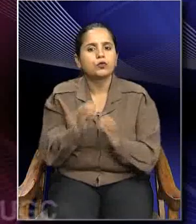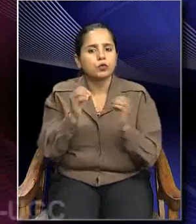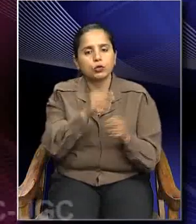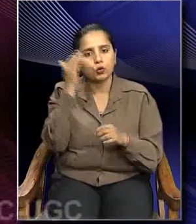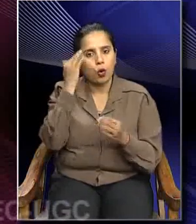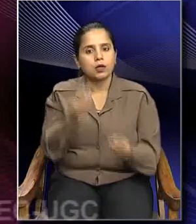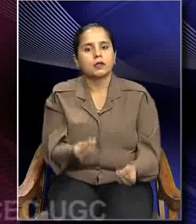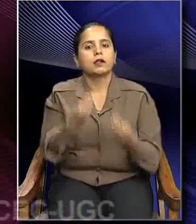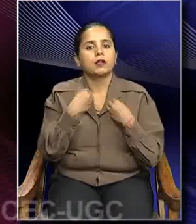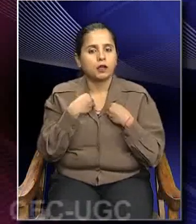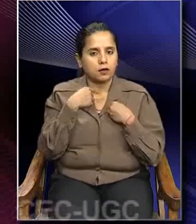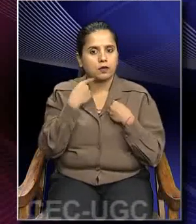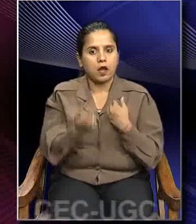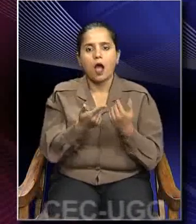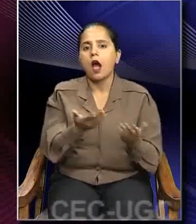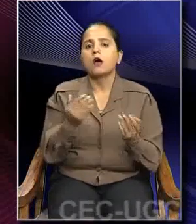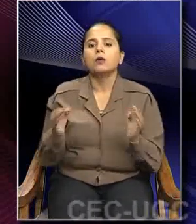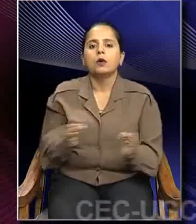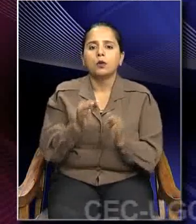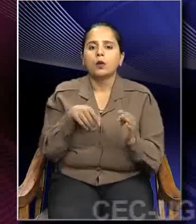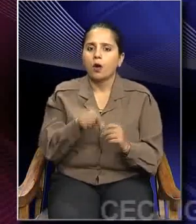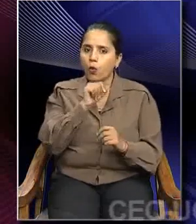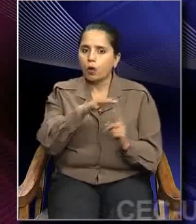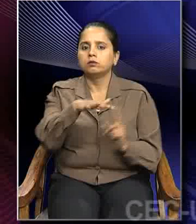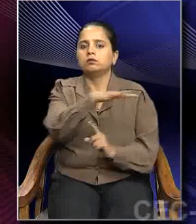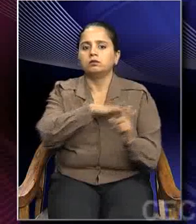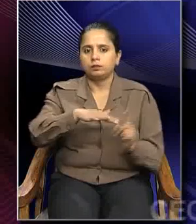of non-existence of that entity.